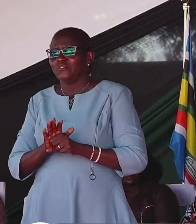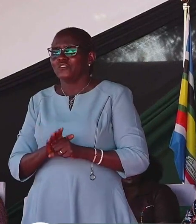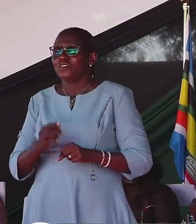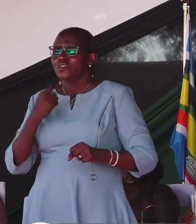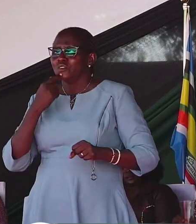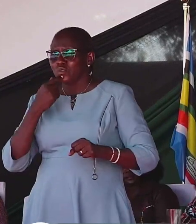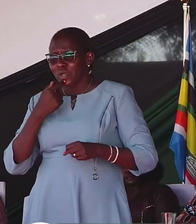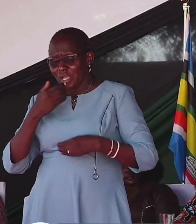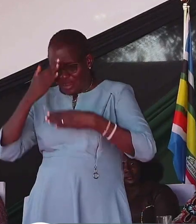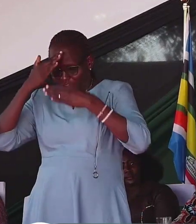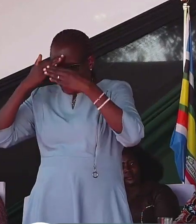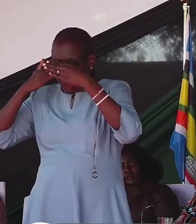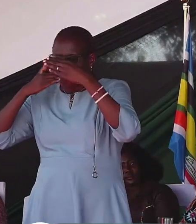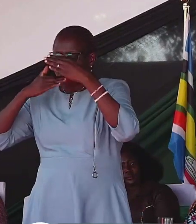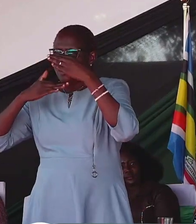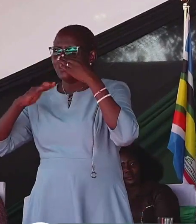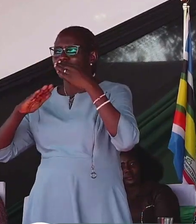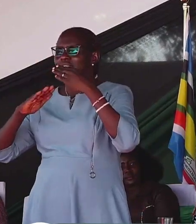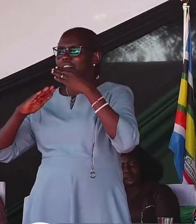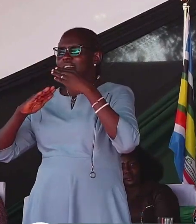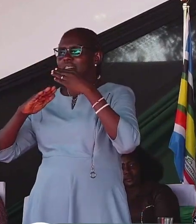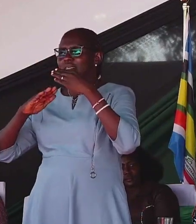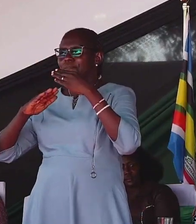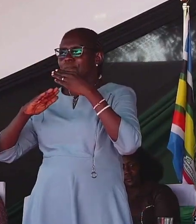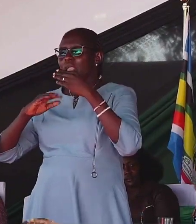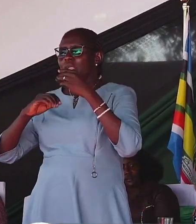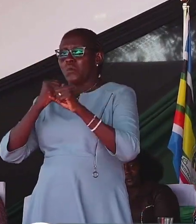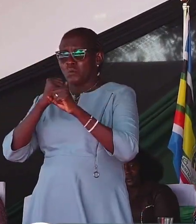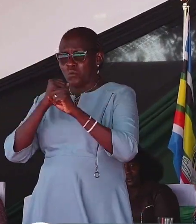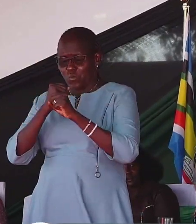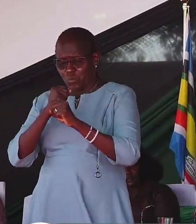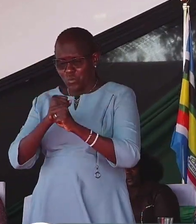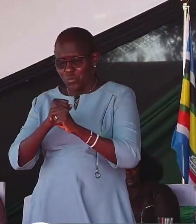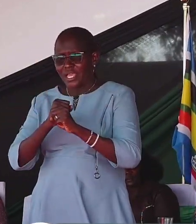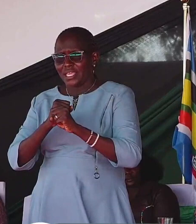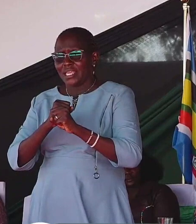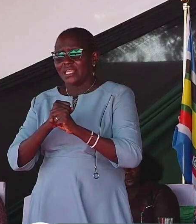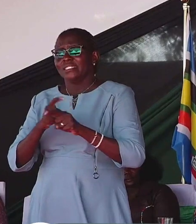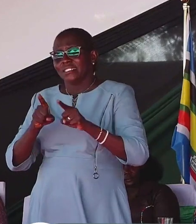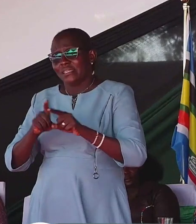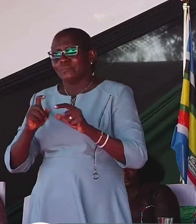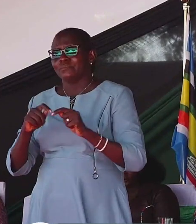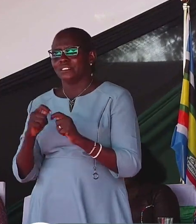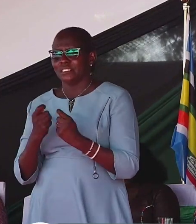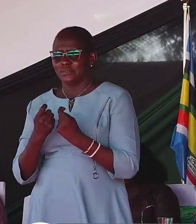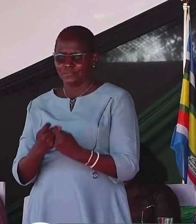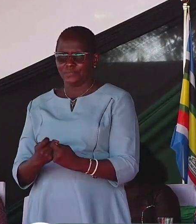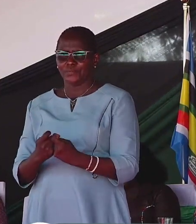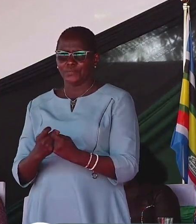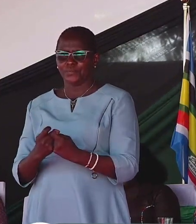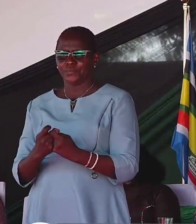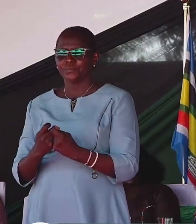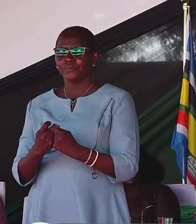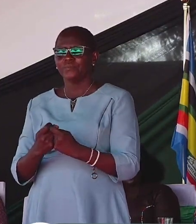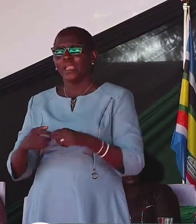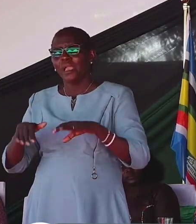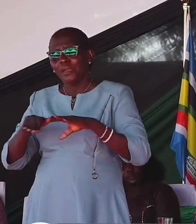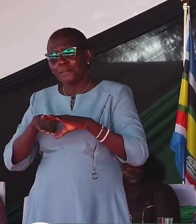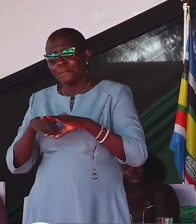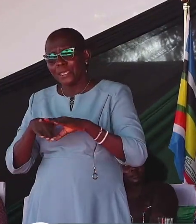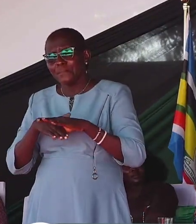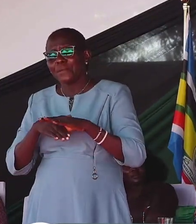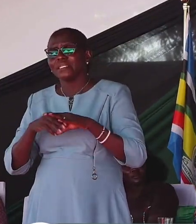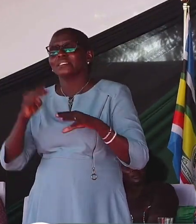the principal of Turkana University. We are working here as a team. The members of parliament did not